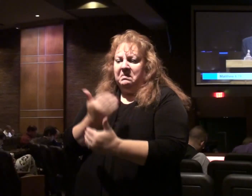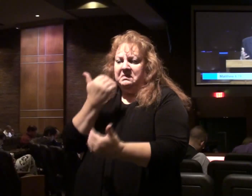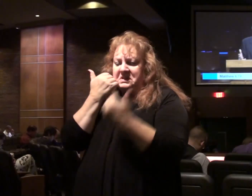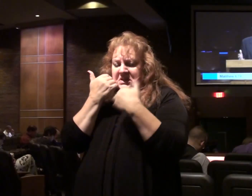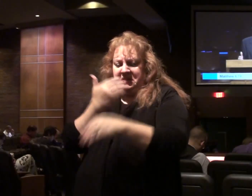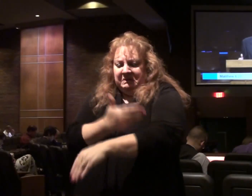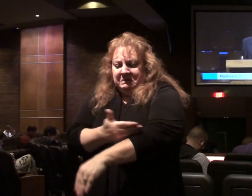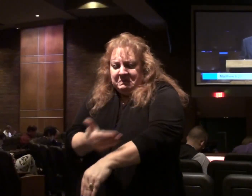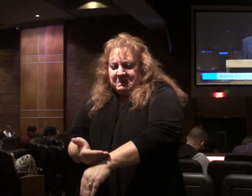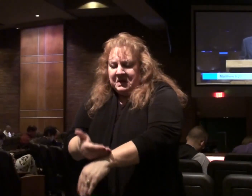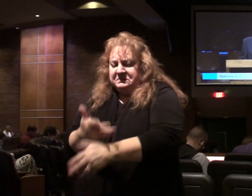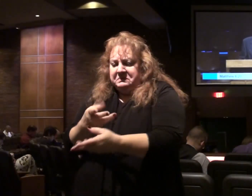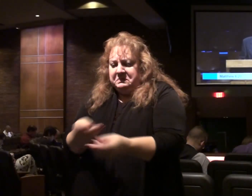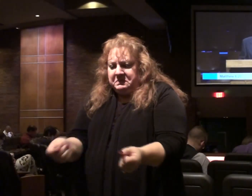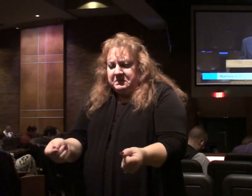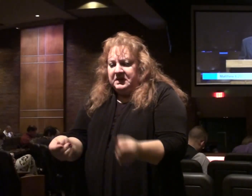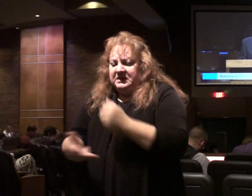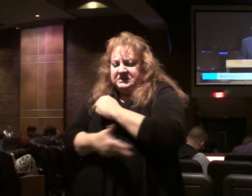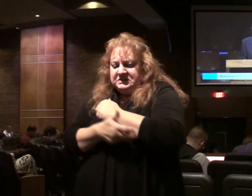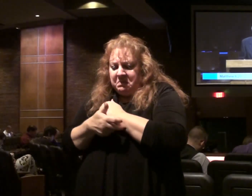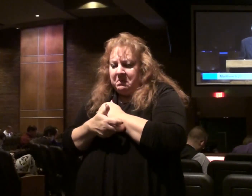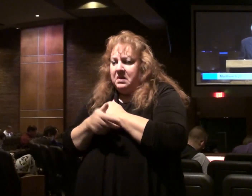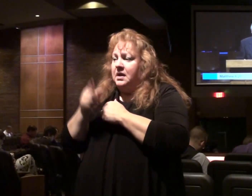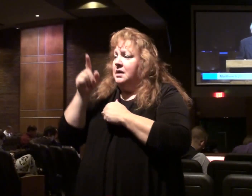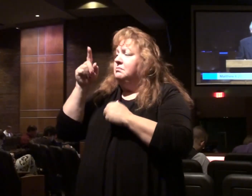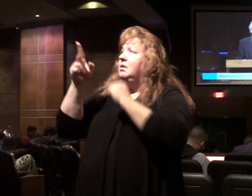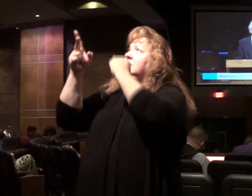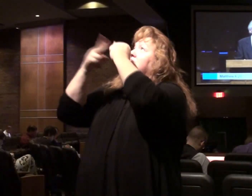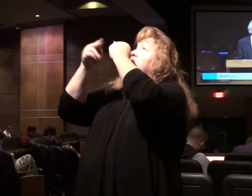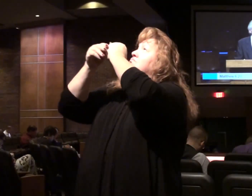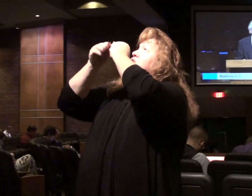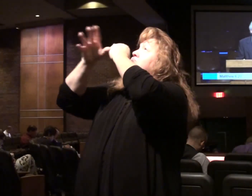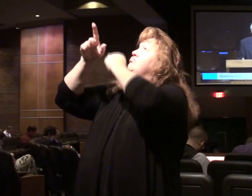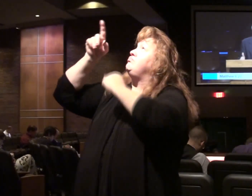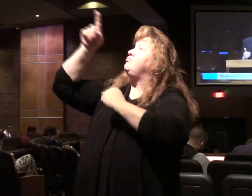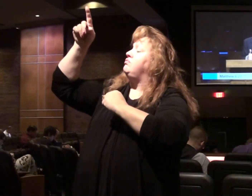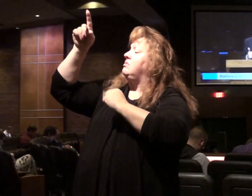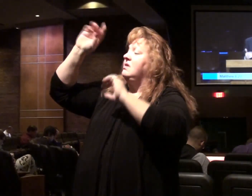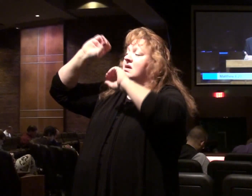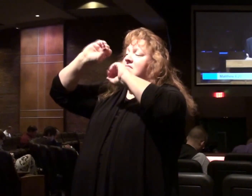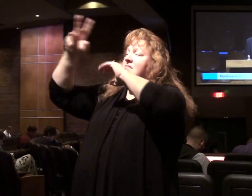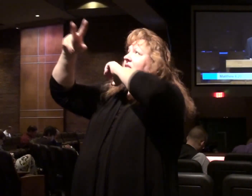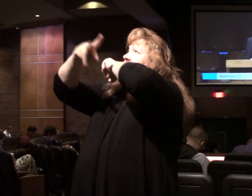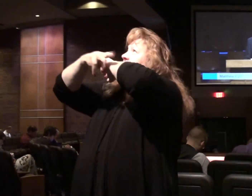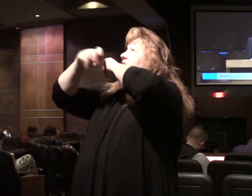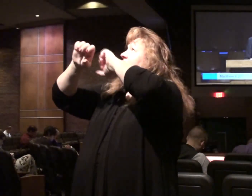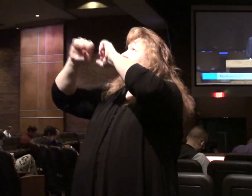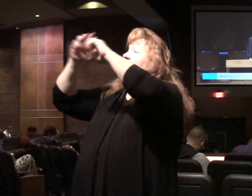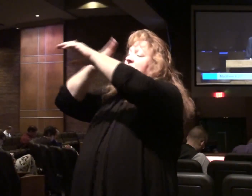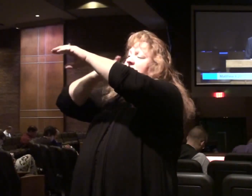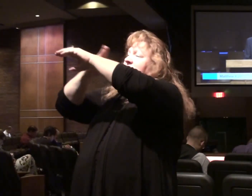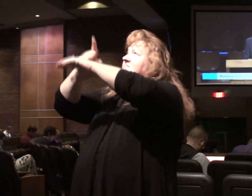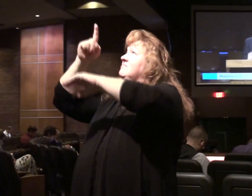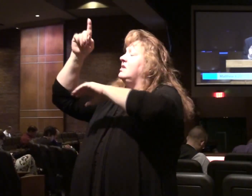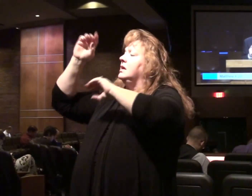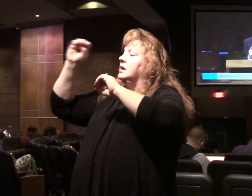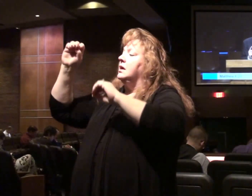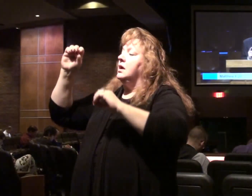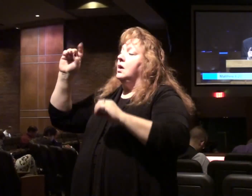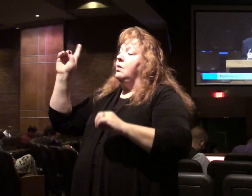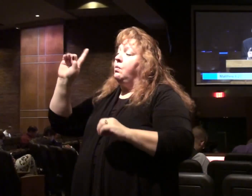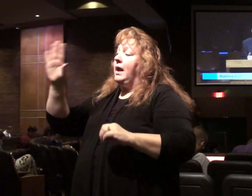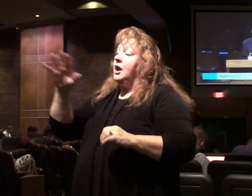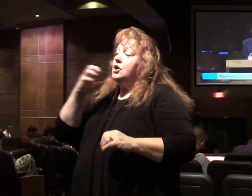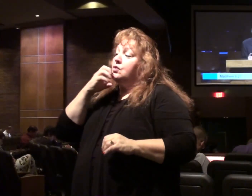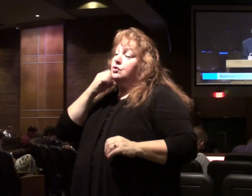But store up for yourselves treasures in heaven, where neither moth nor rust destroys and where thieves do not break in or steal. No, for where